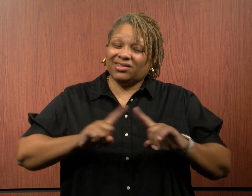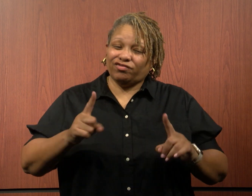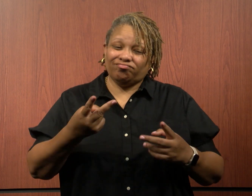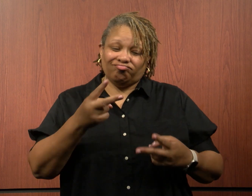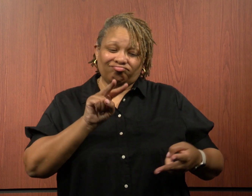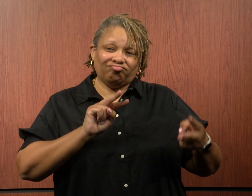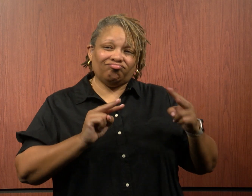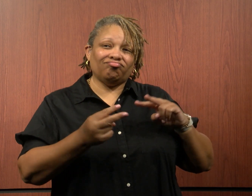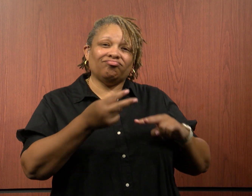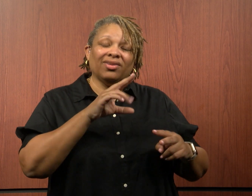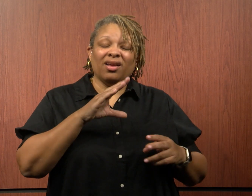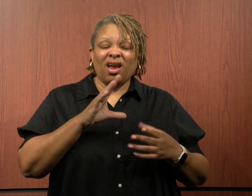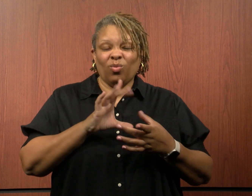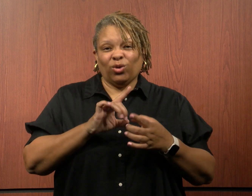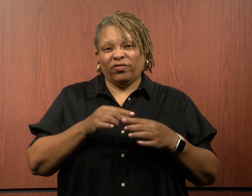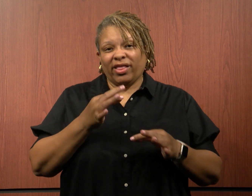like different colors on an artist's